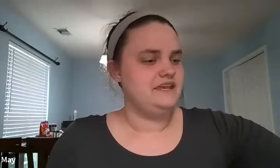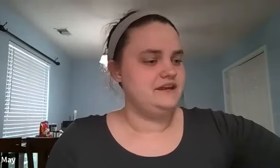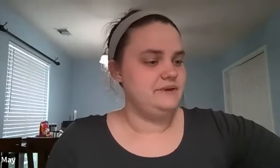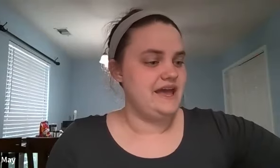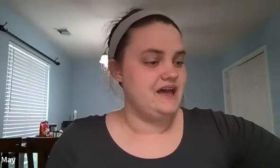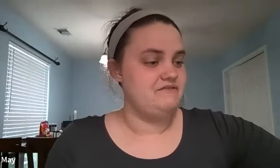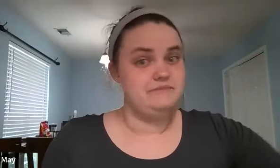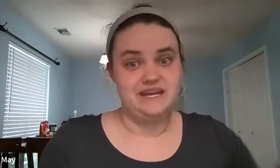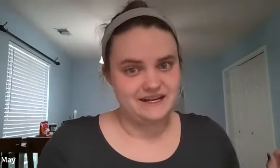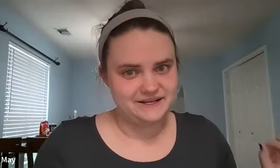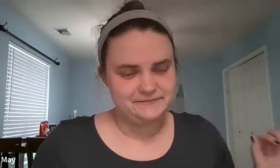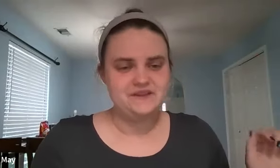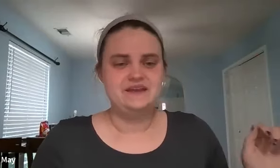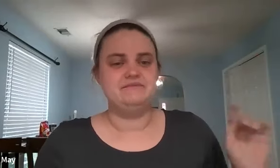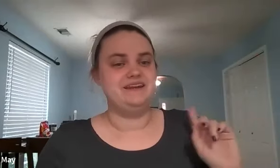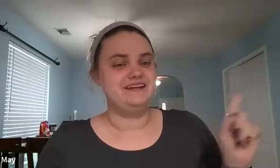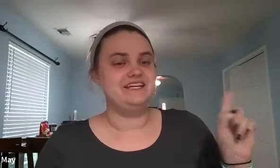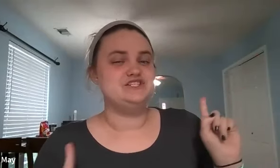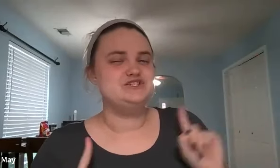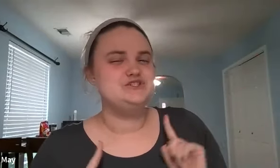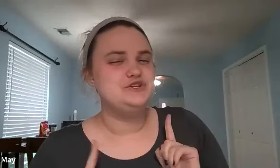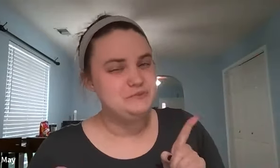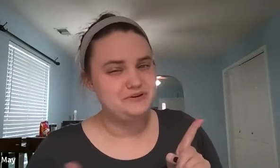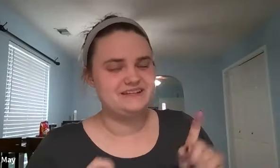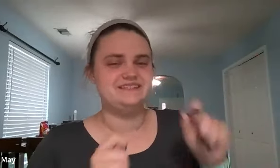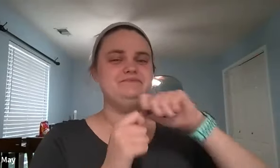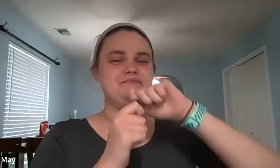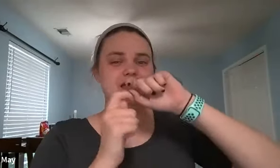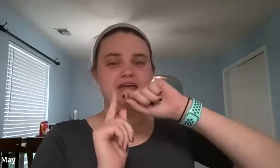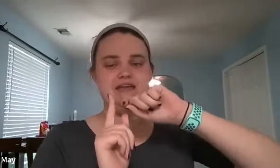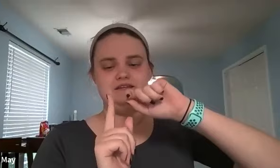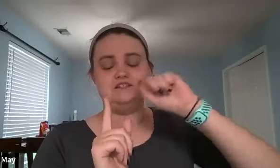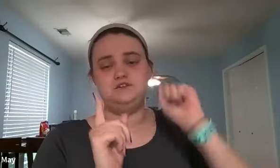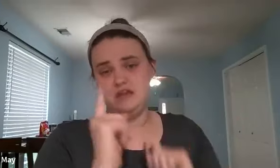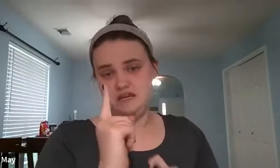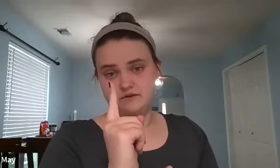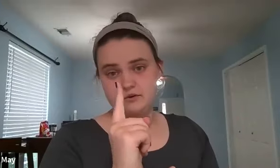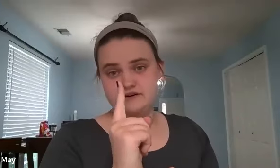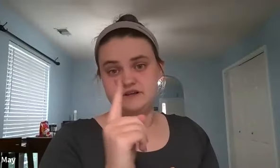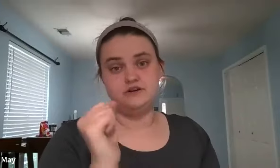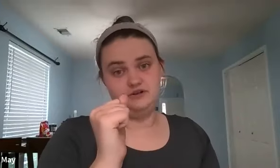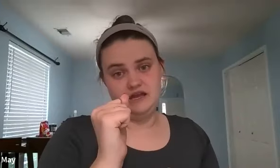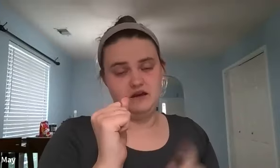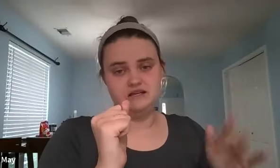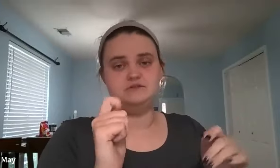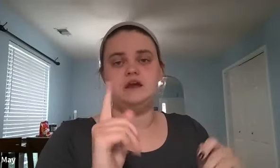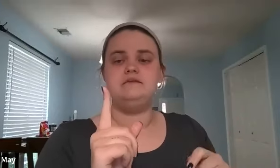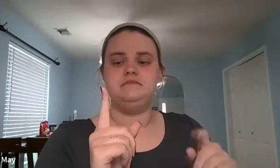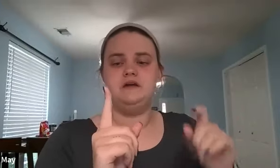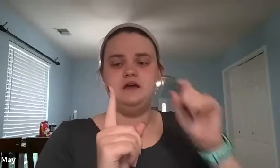then we have banana. Banana is super easy. You can have a pointer finger, you cannot, it's okay.